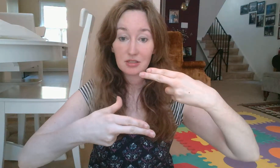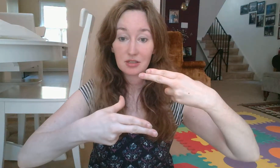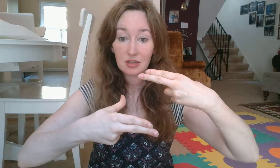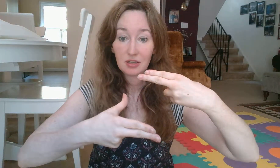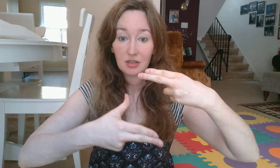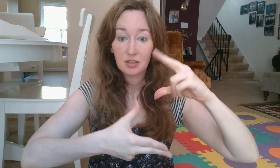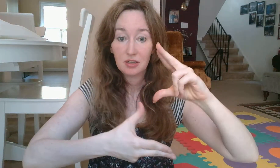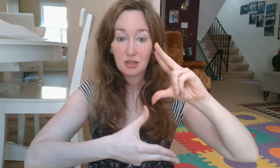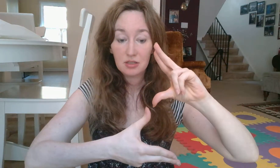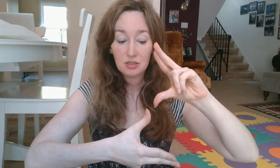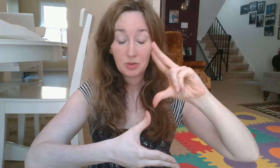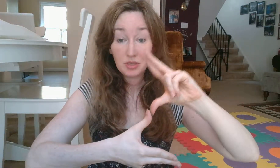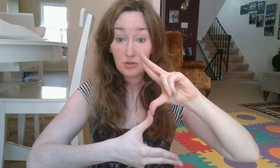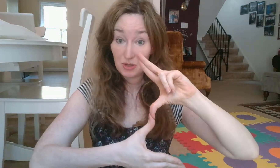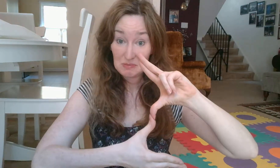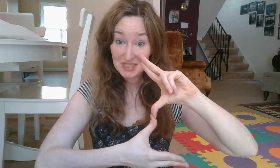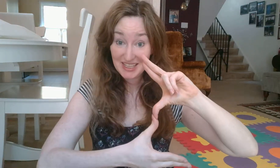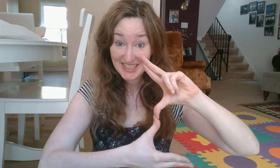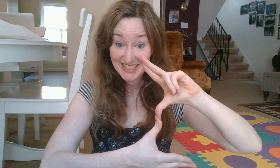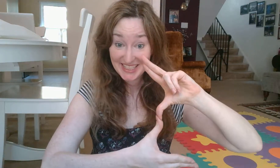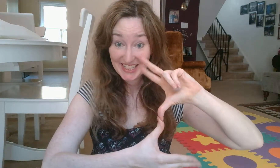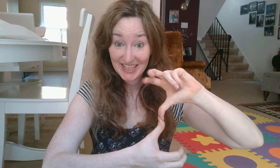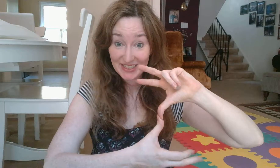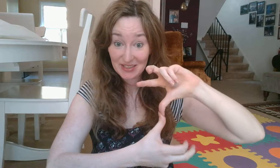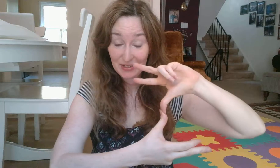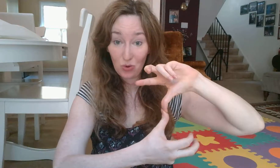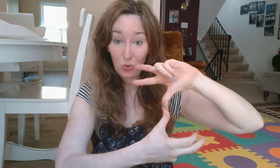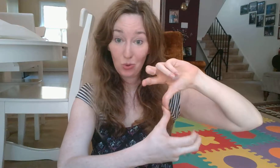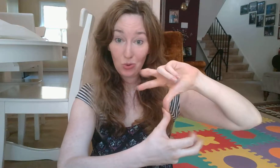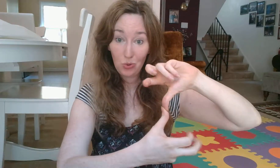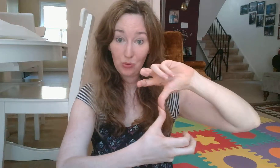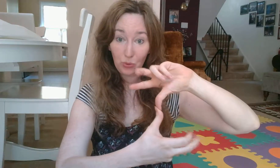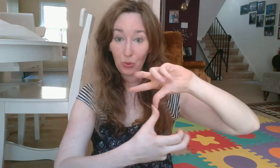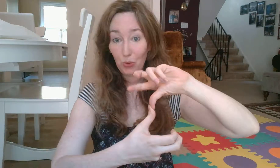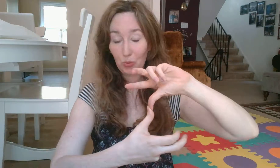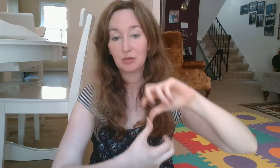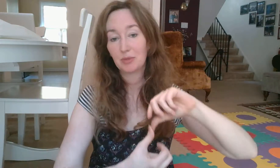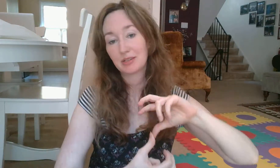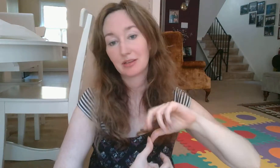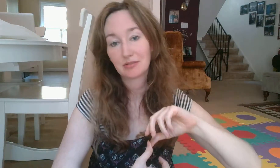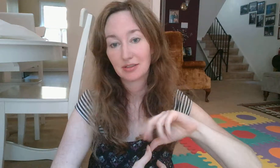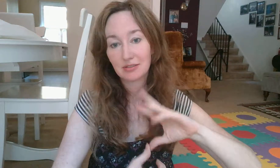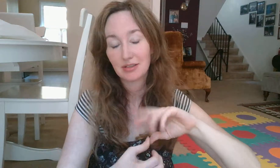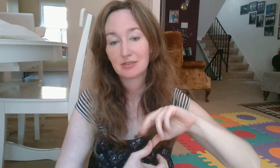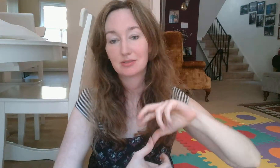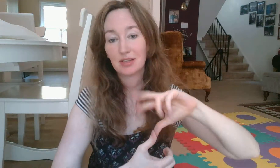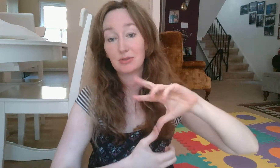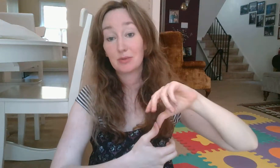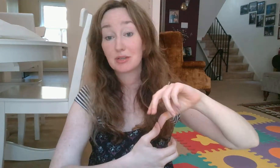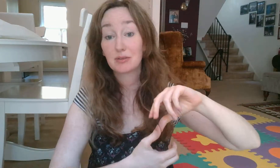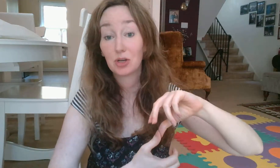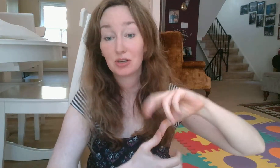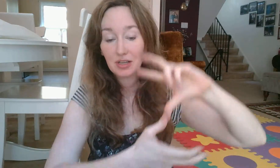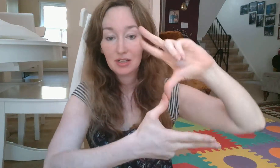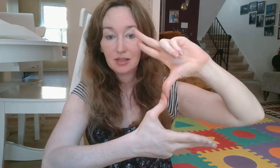H, join your thumbs, and then go whoo, whoo. Well, you don't make a sound. I do that because I'm weird.